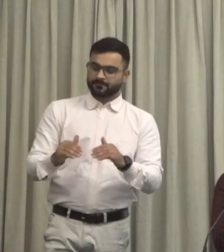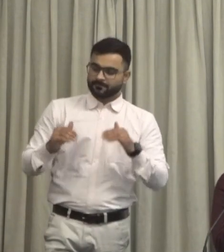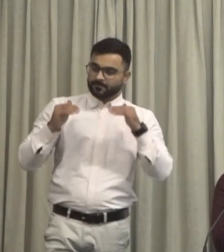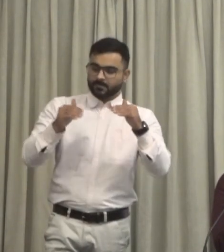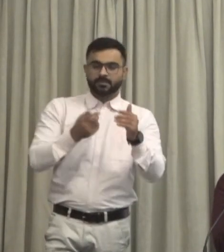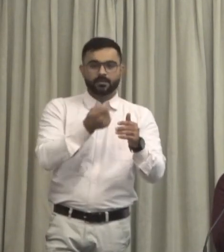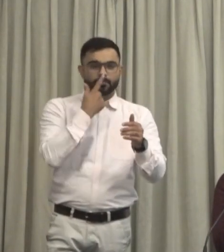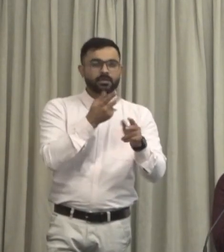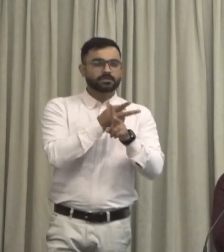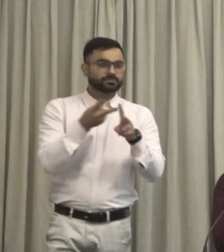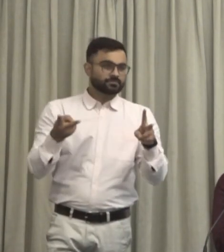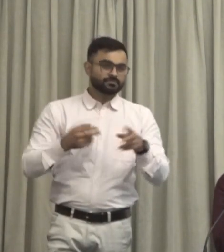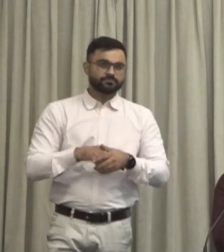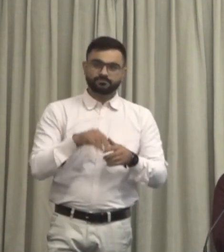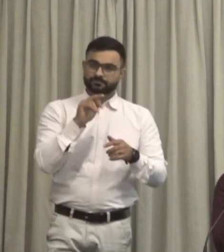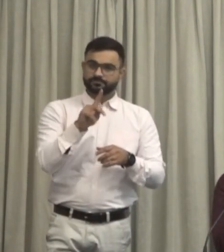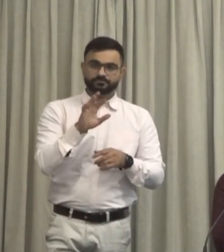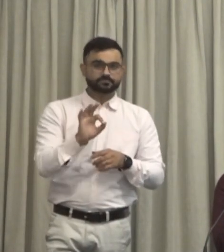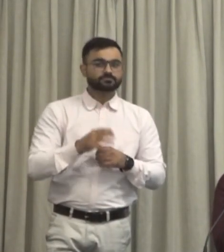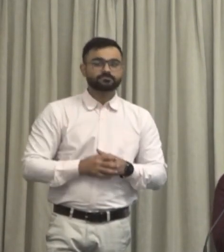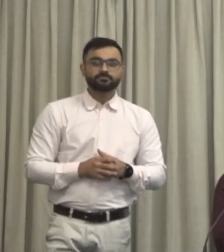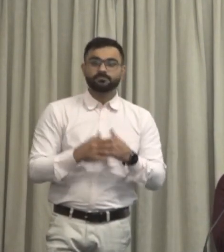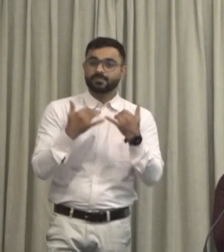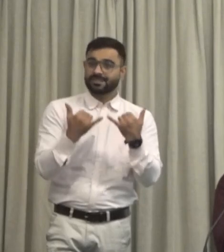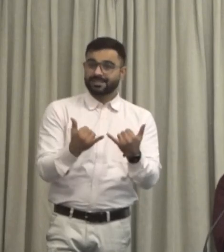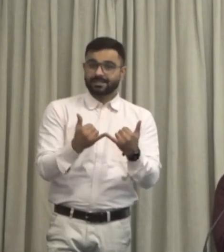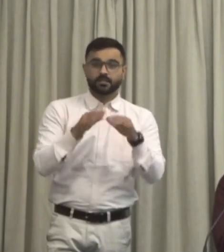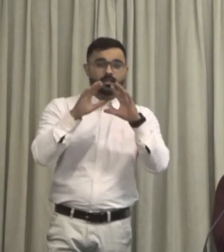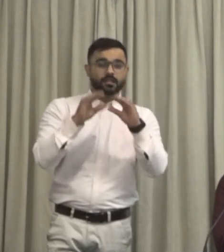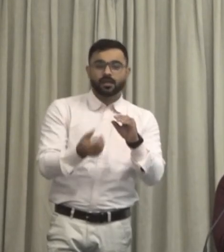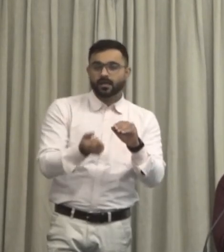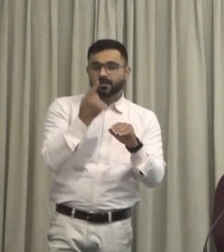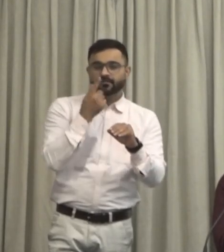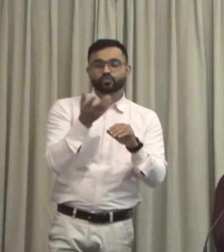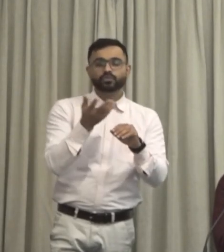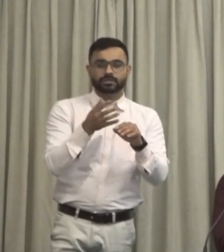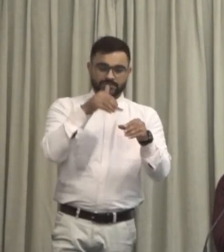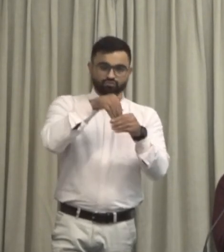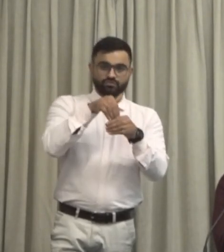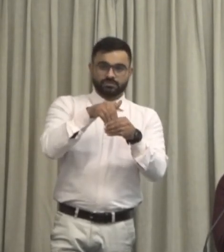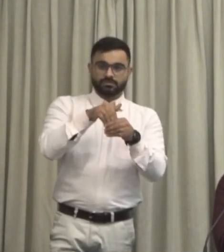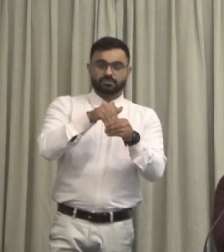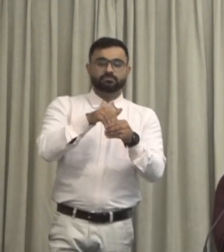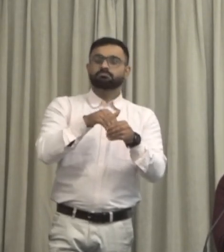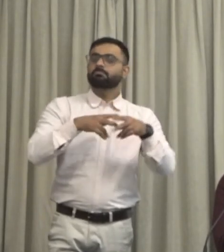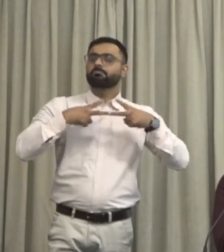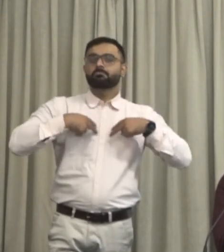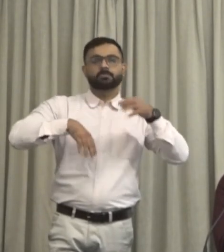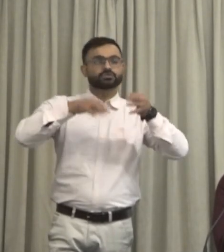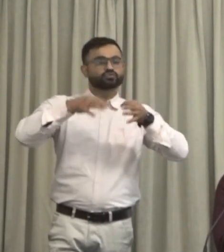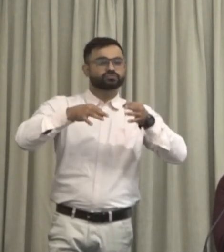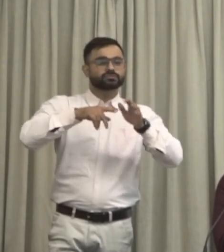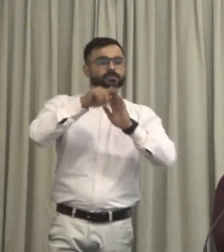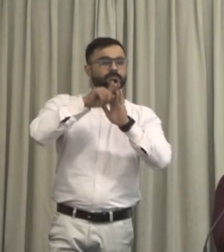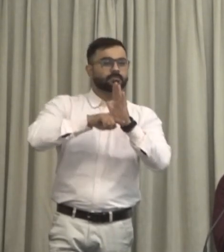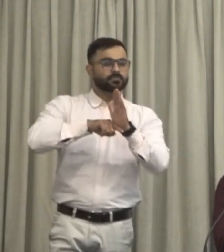in medicine. Okay. Now, this lack of understanding exists in the judicial policy